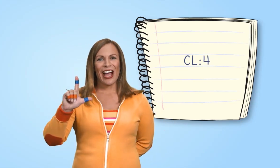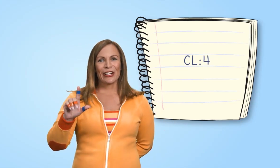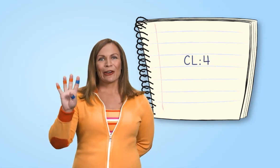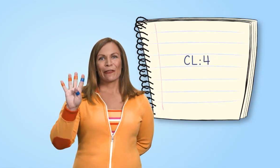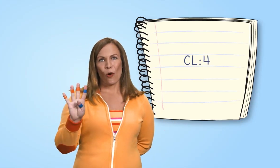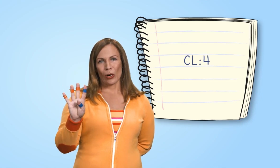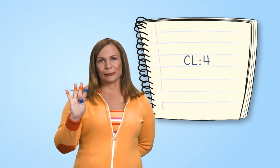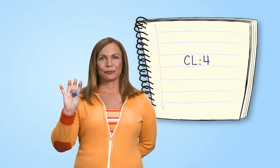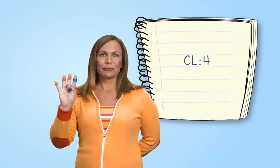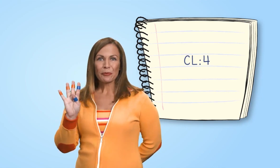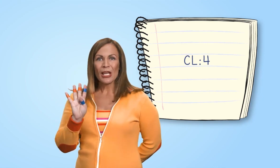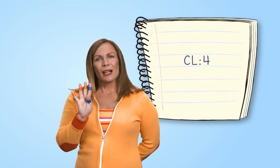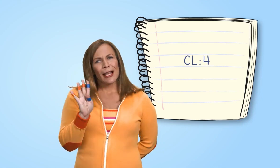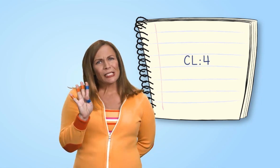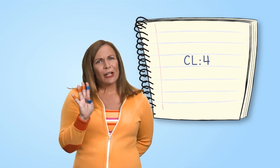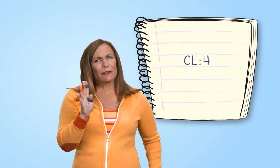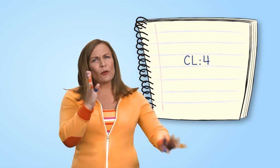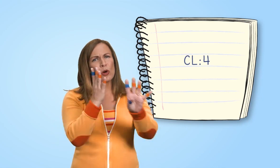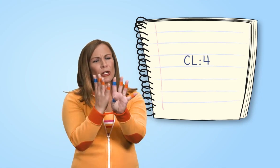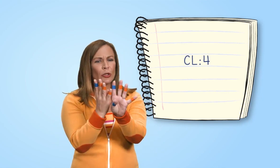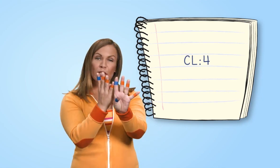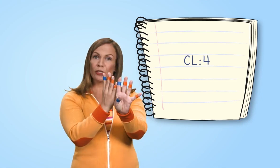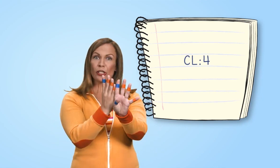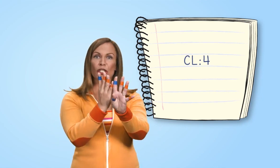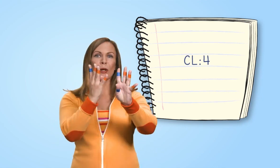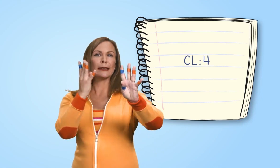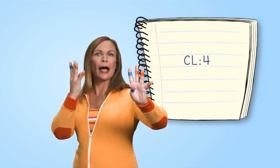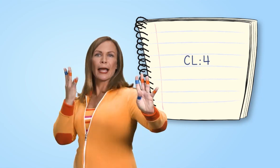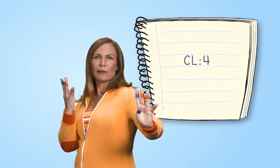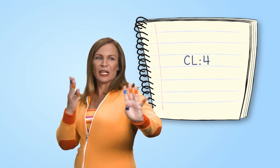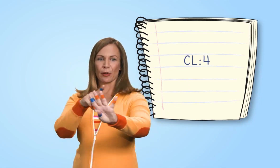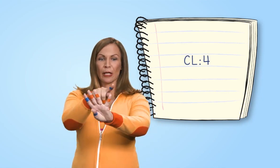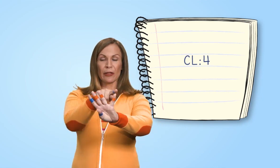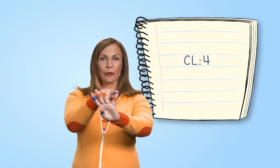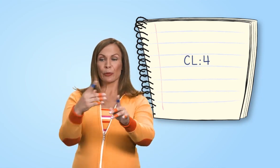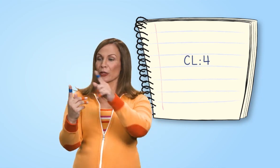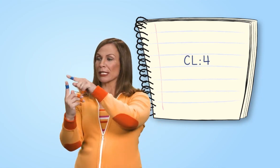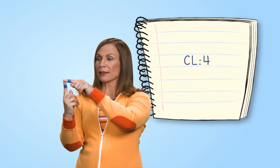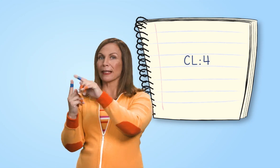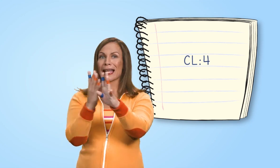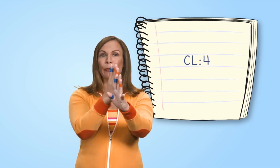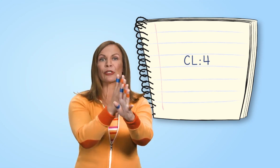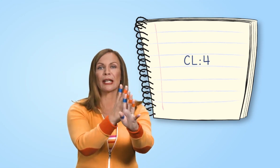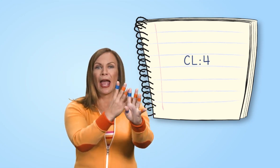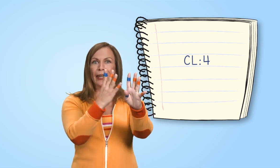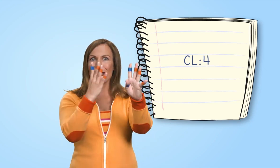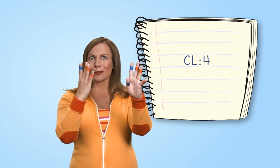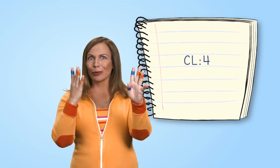Classifier 4. Classifier 4, you could use it to show a line of people. The first person, the last person, and everyone